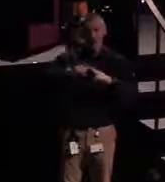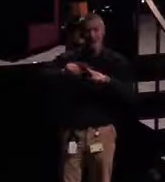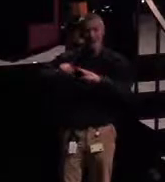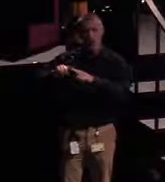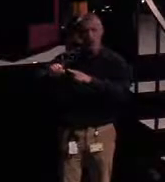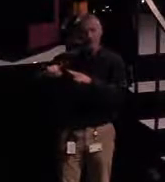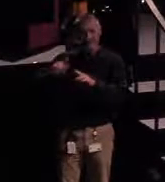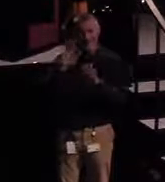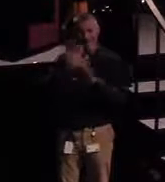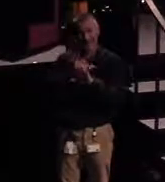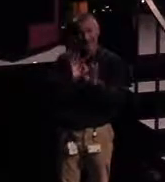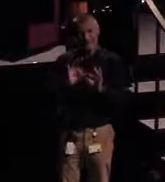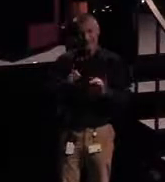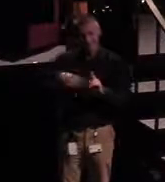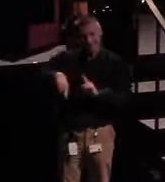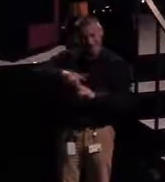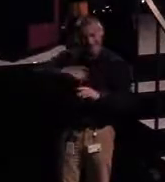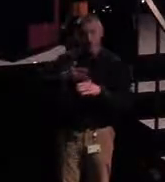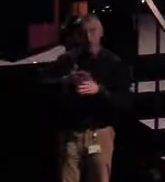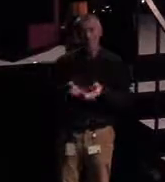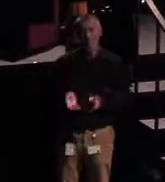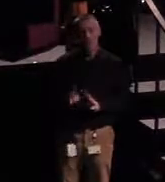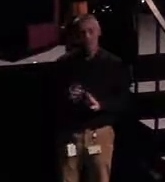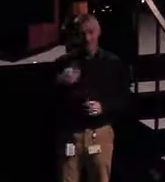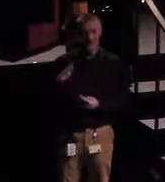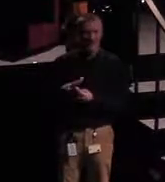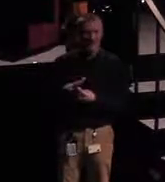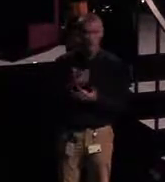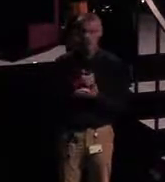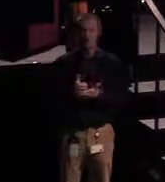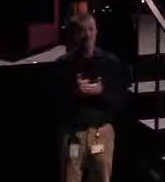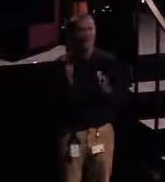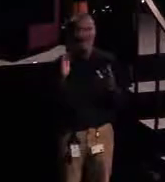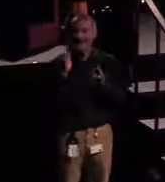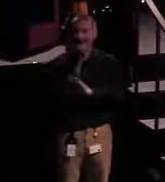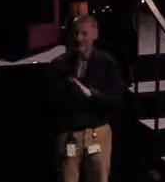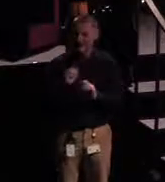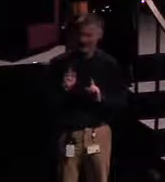neurodiversity in the cultural workforce, absolutely, which is often a hidden thing.